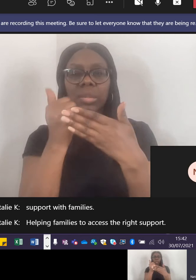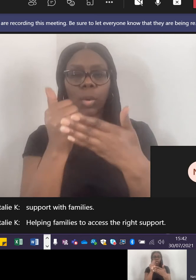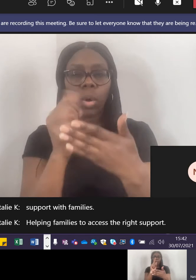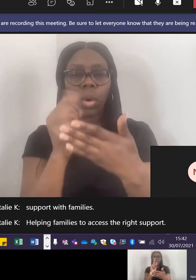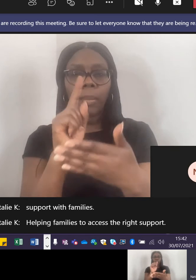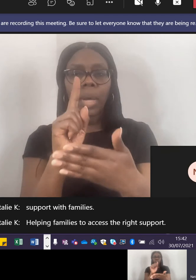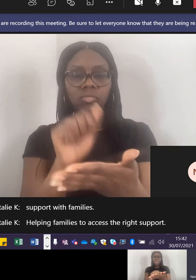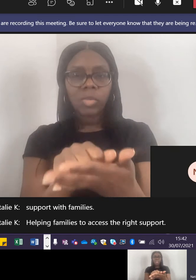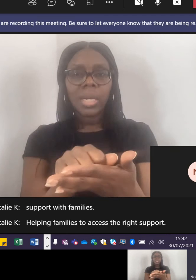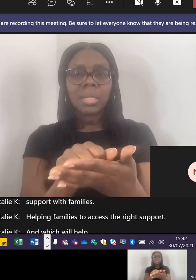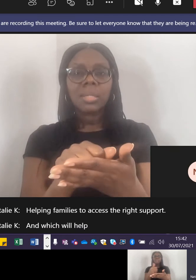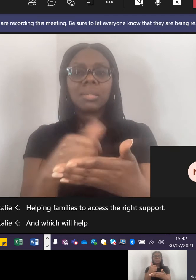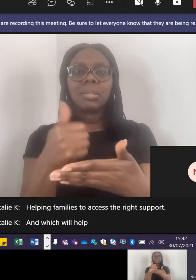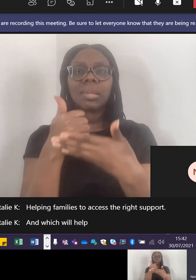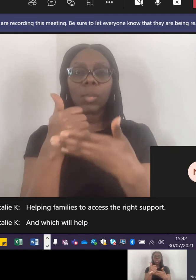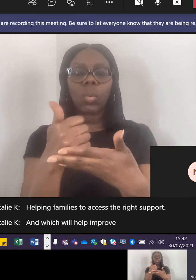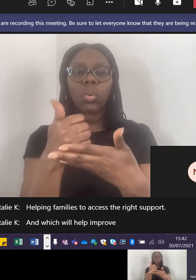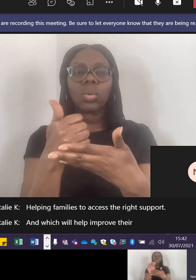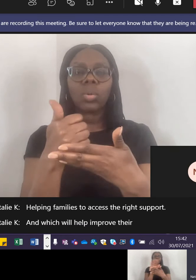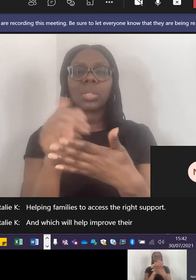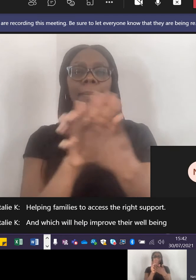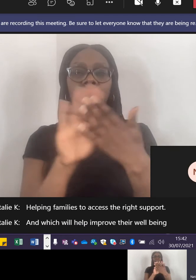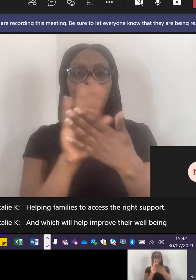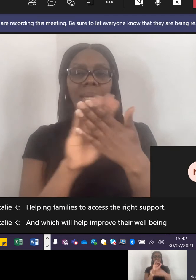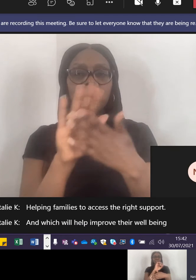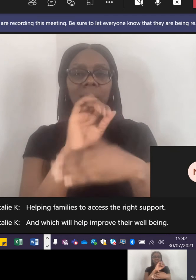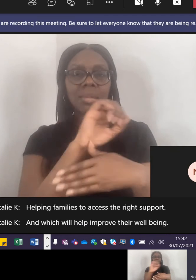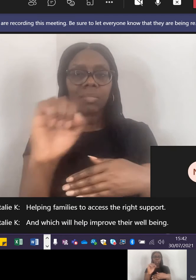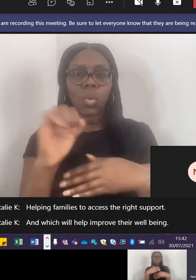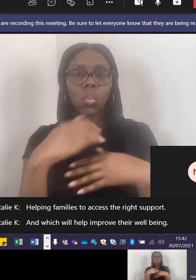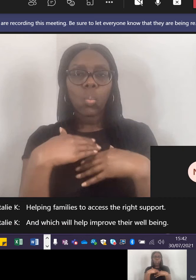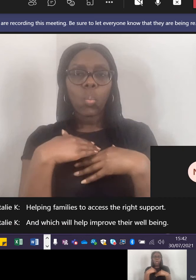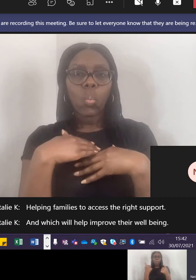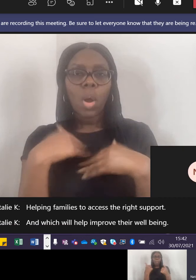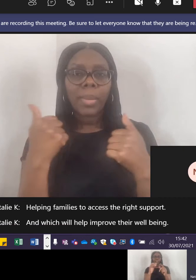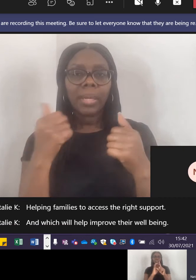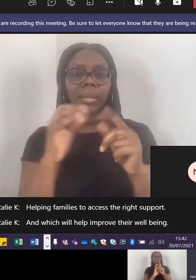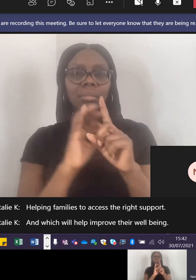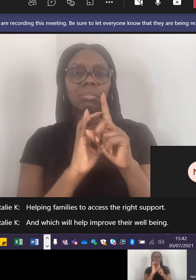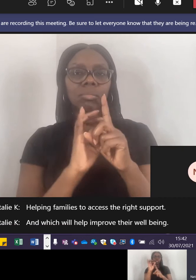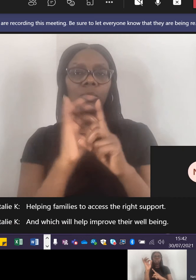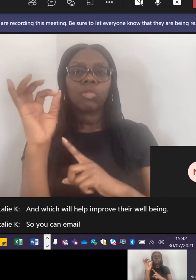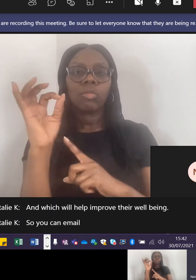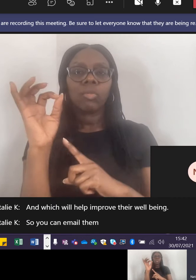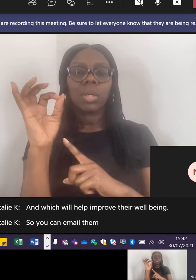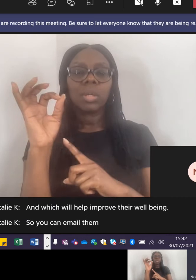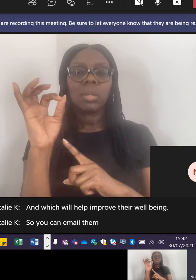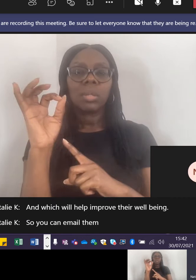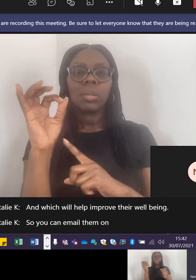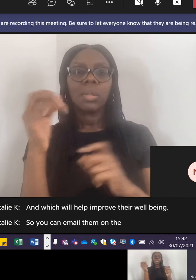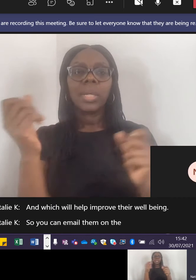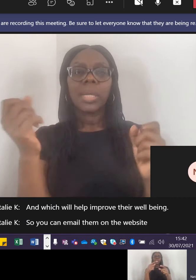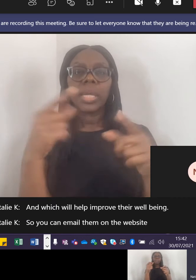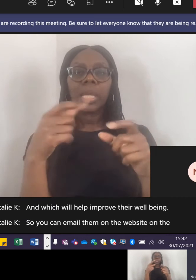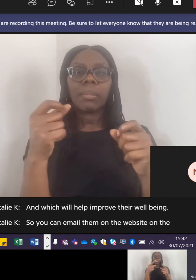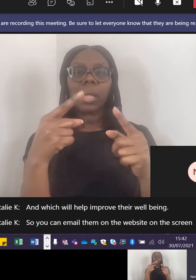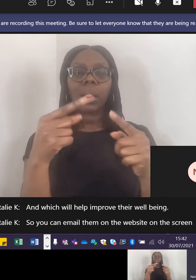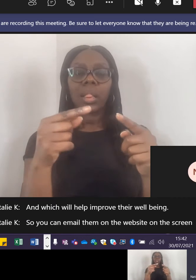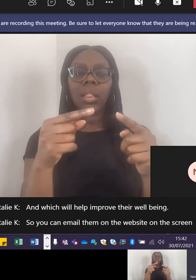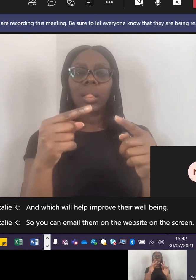and which will help improve their well-being. So you can email them on the website on the